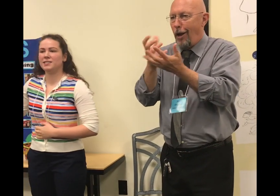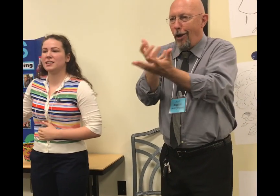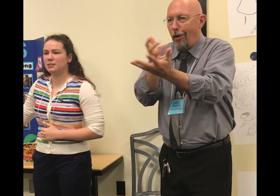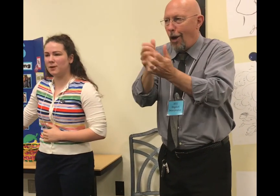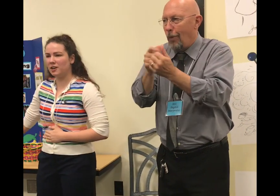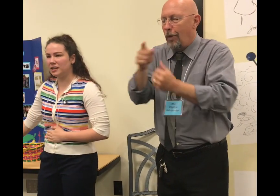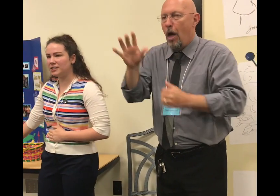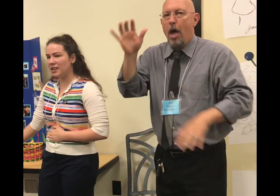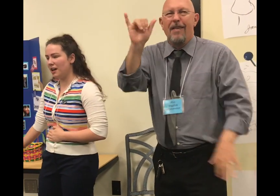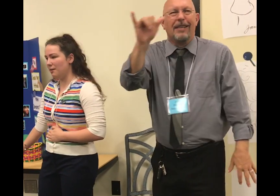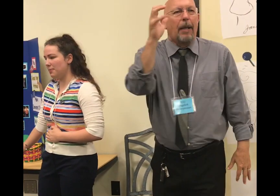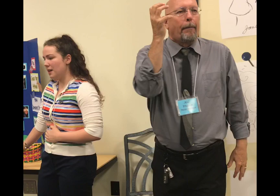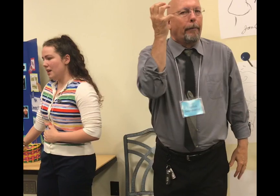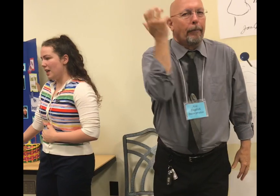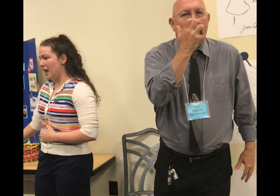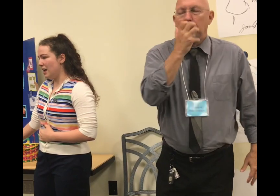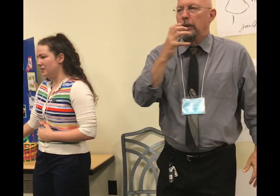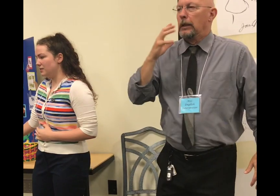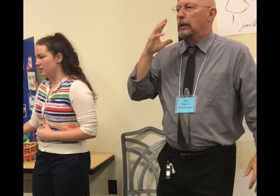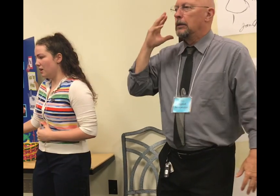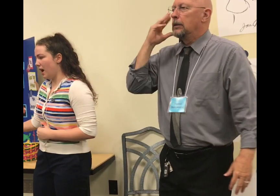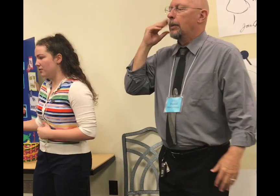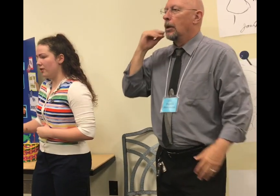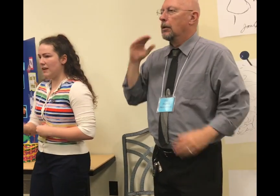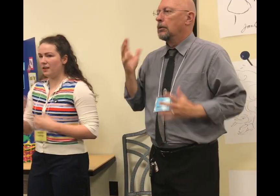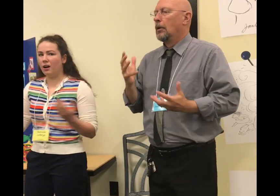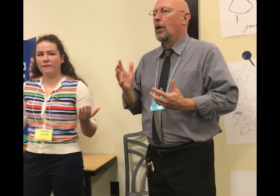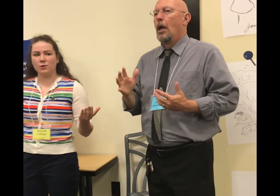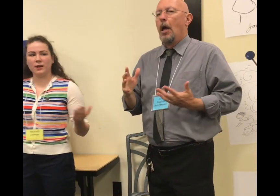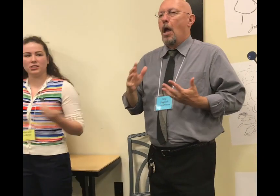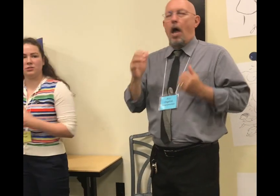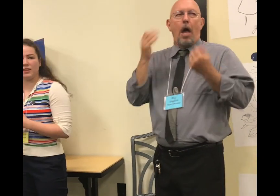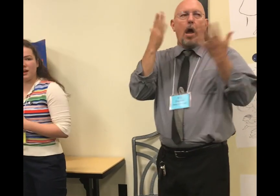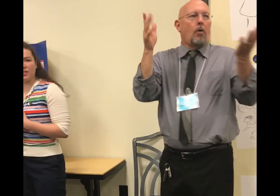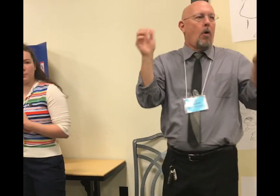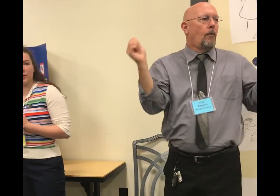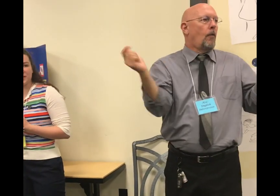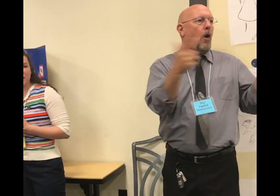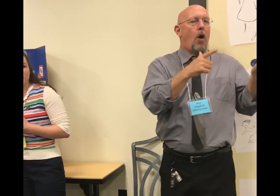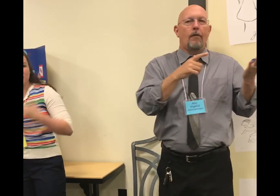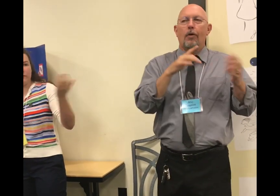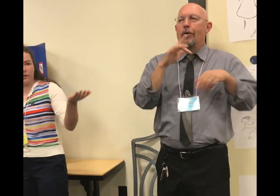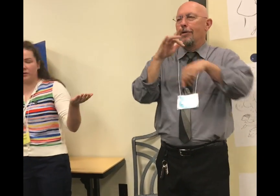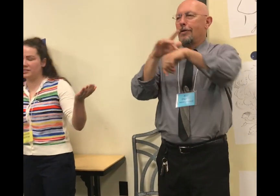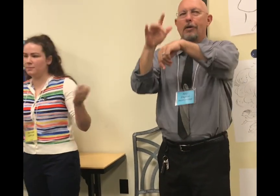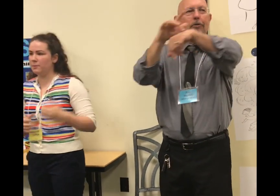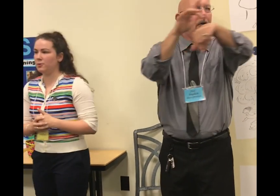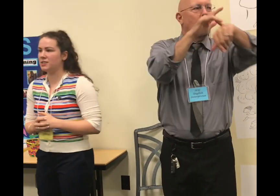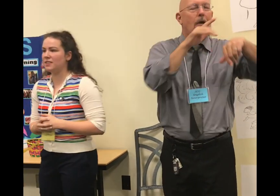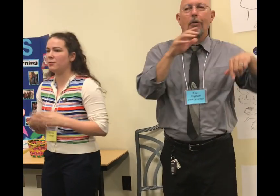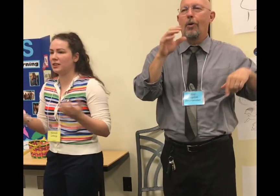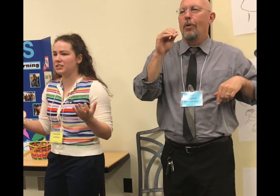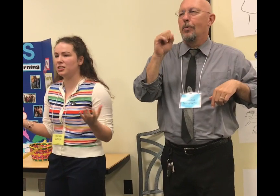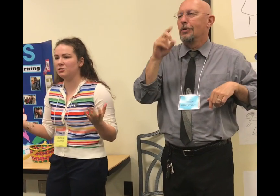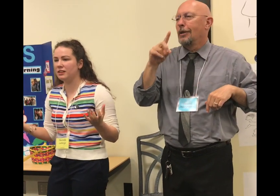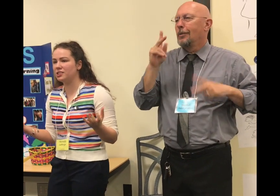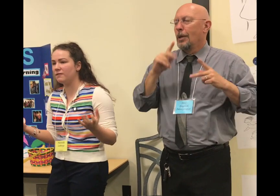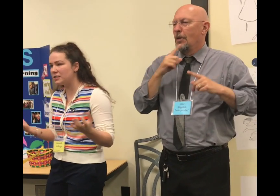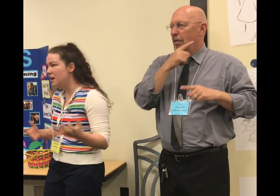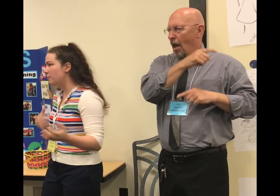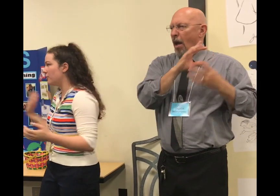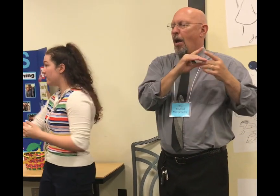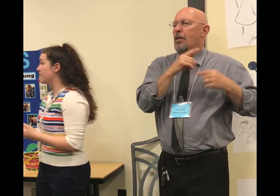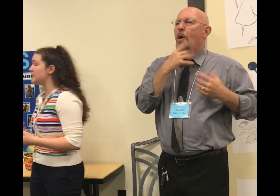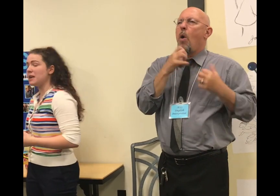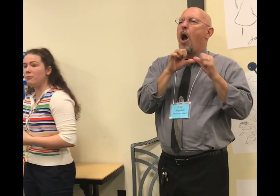an amazing experience. And I don't know if all of you went to the other presentation for OSD people who said they want to continue their